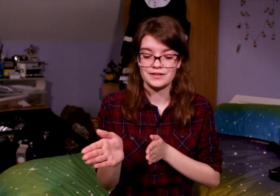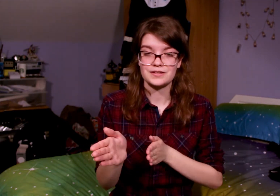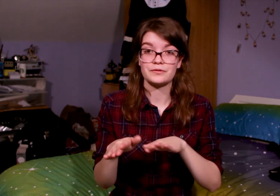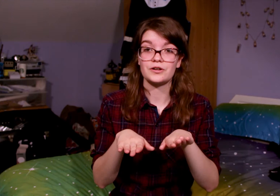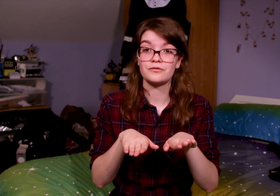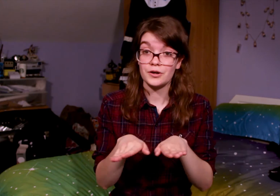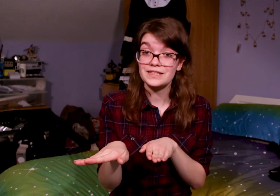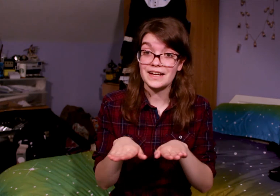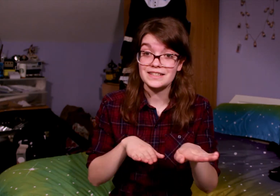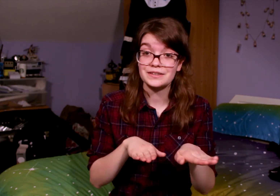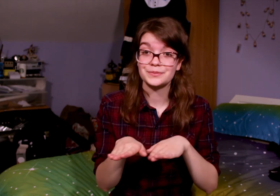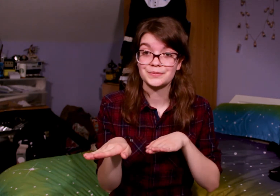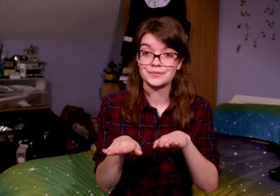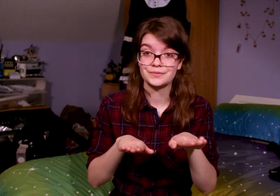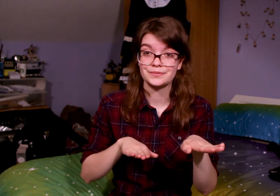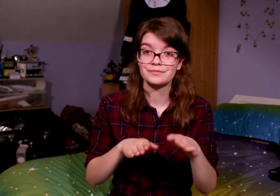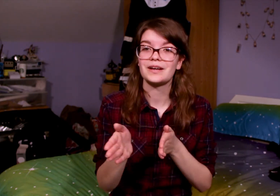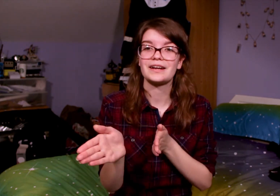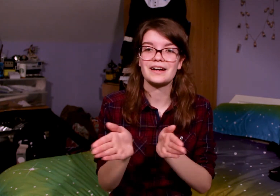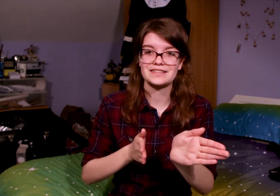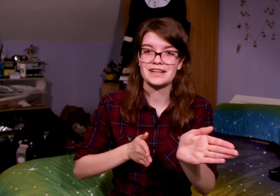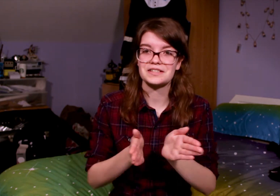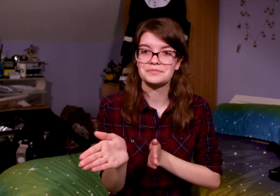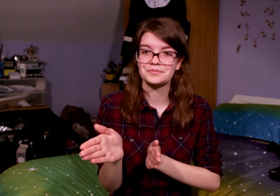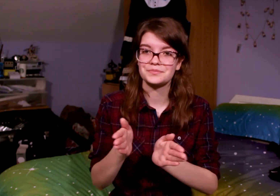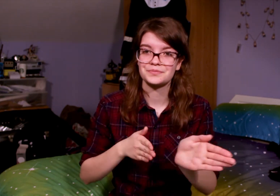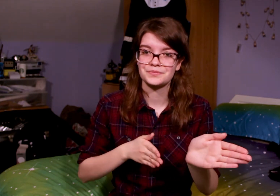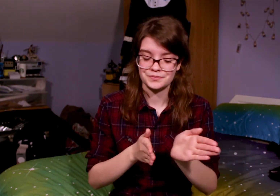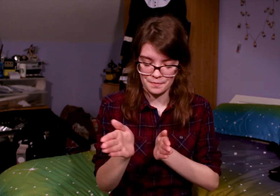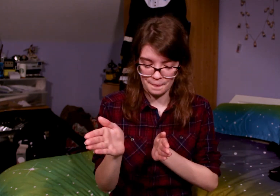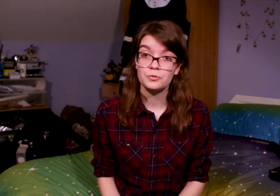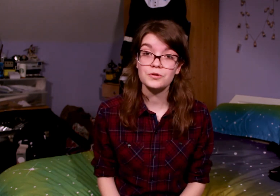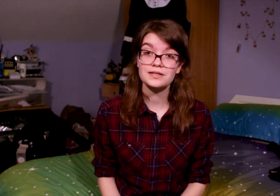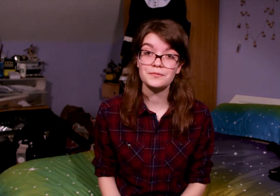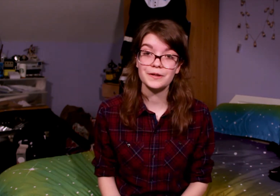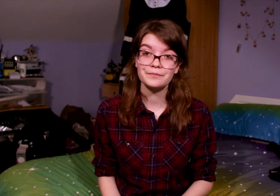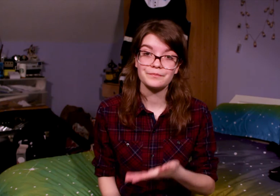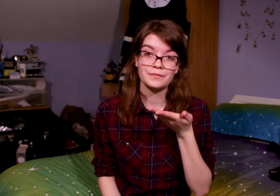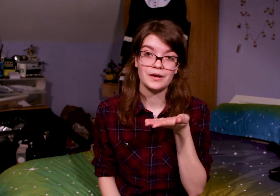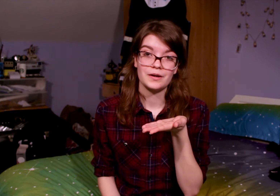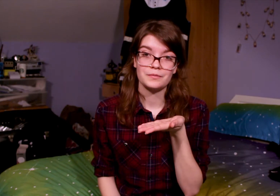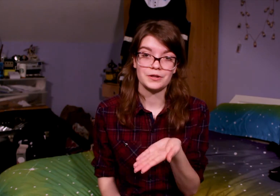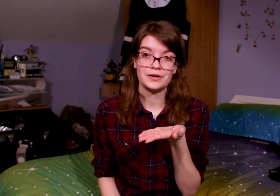So we've got roller skating and ice skating. To walk somewhere, put your